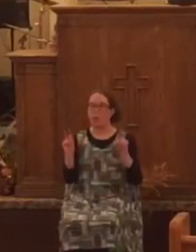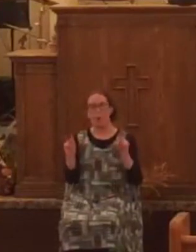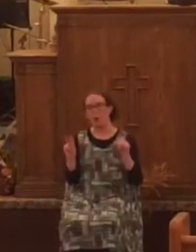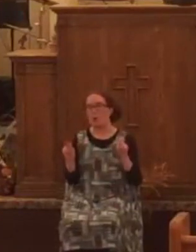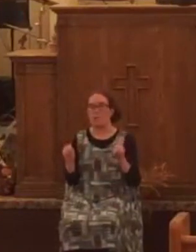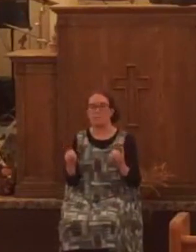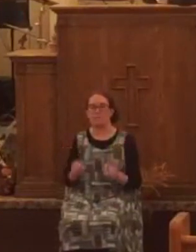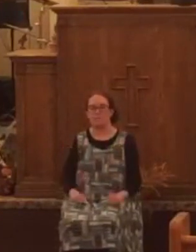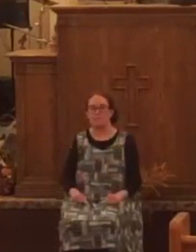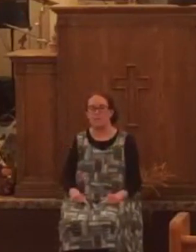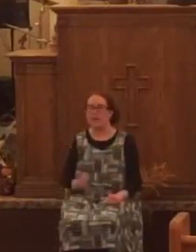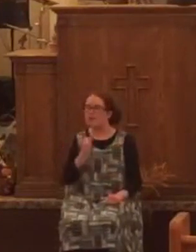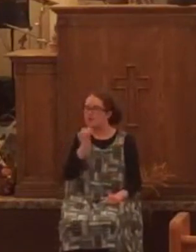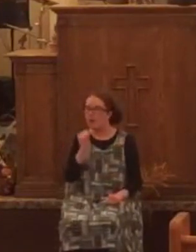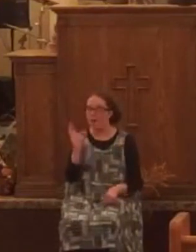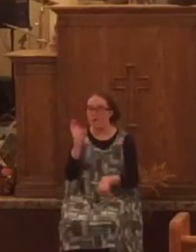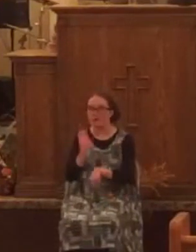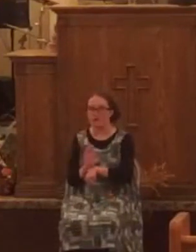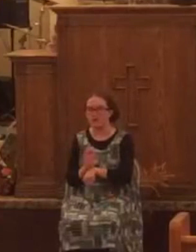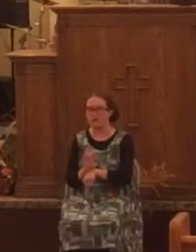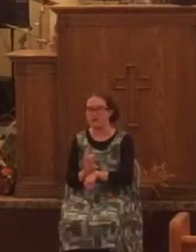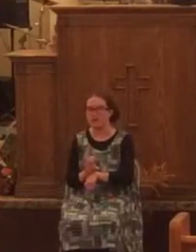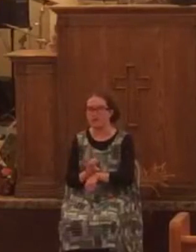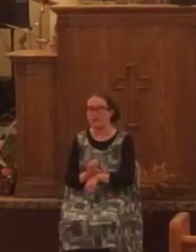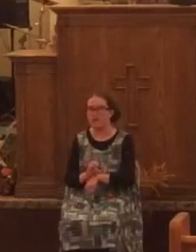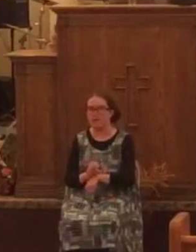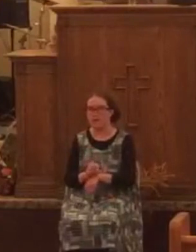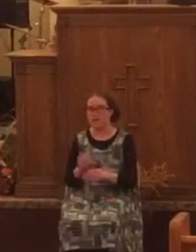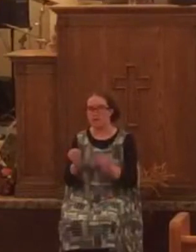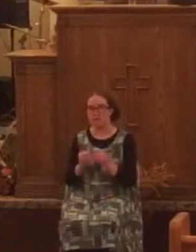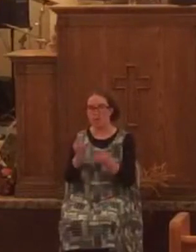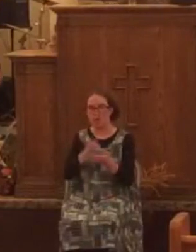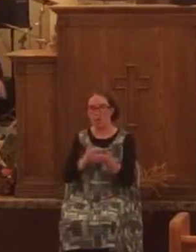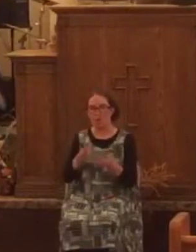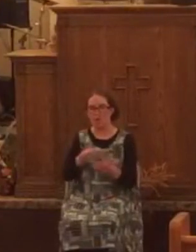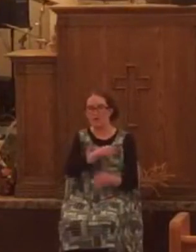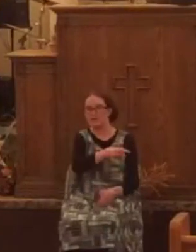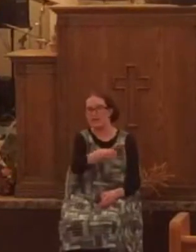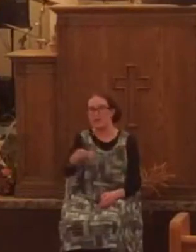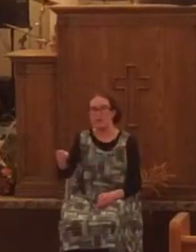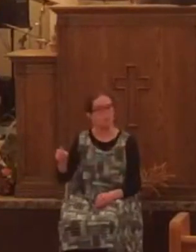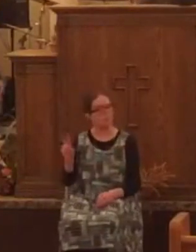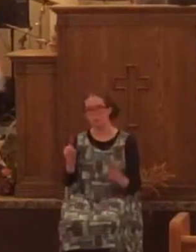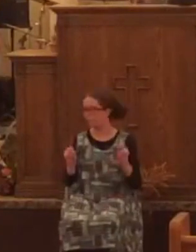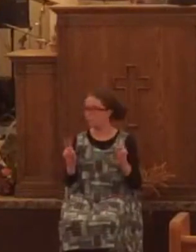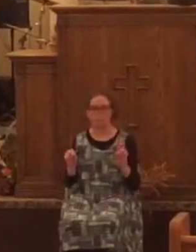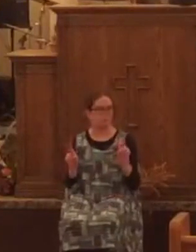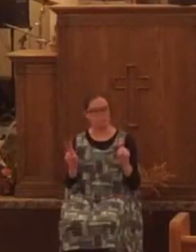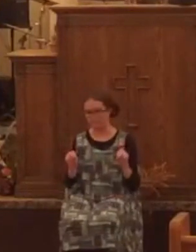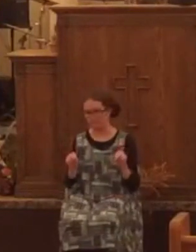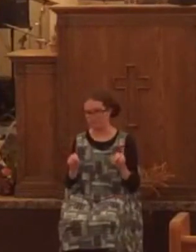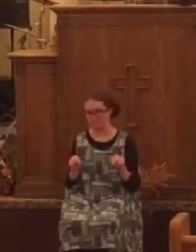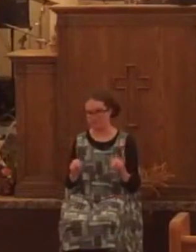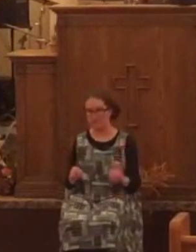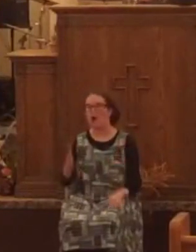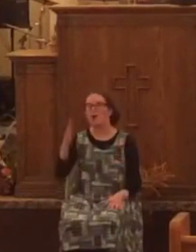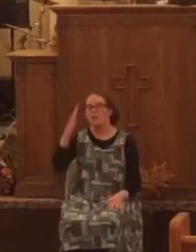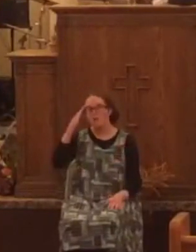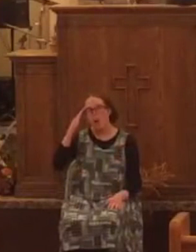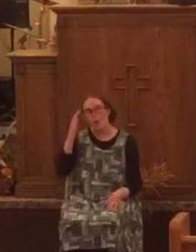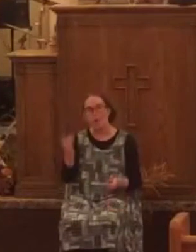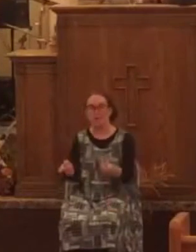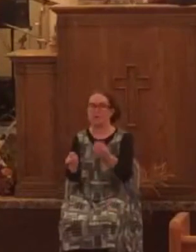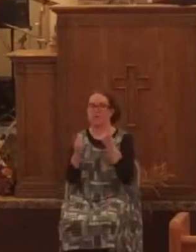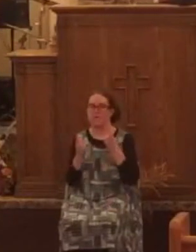No. Amen. This is not the sanctuary of the holier than thou's. No. You got to know where we